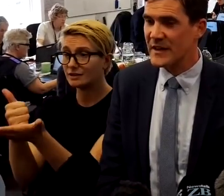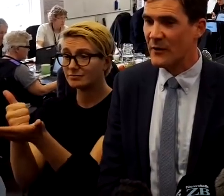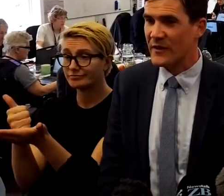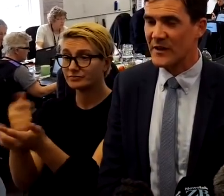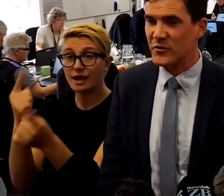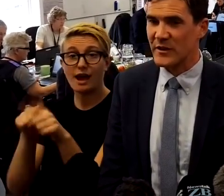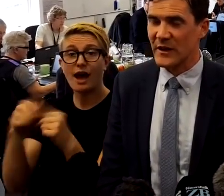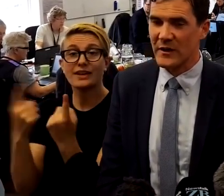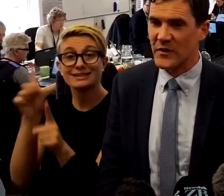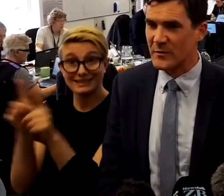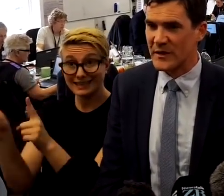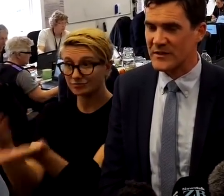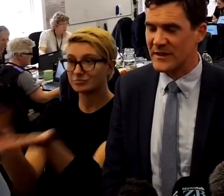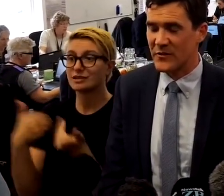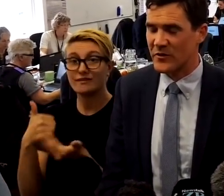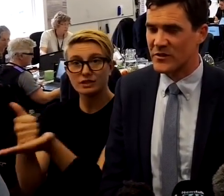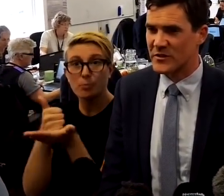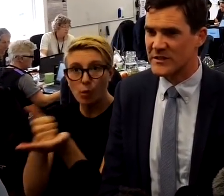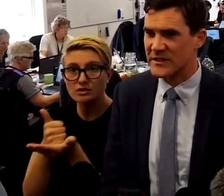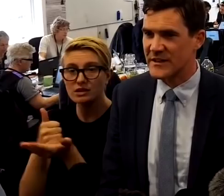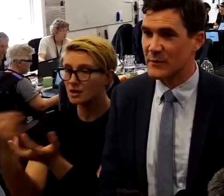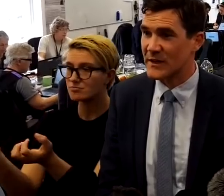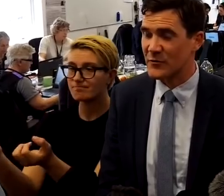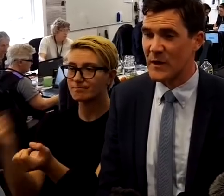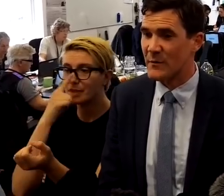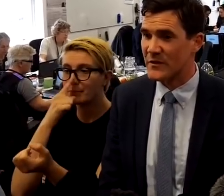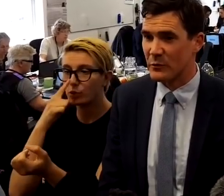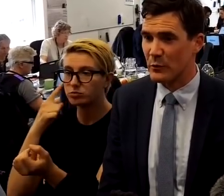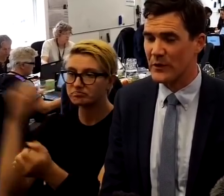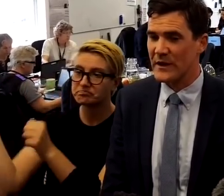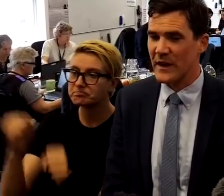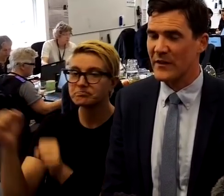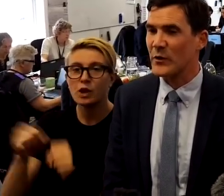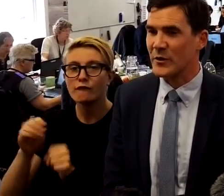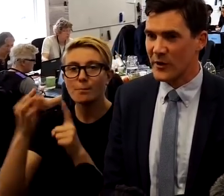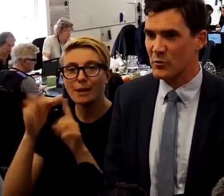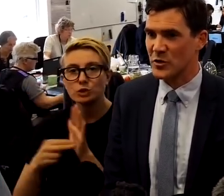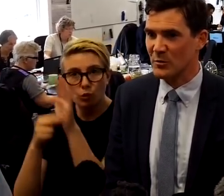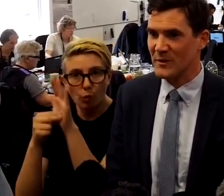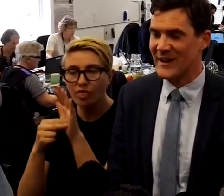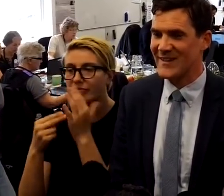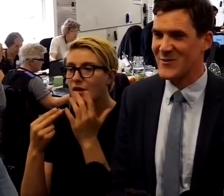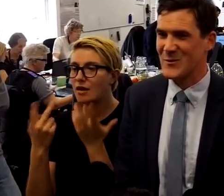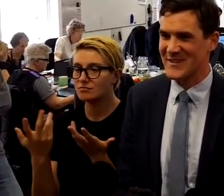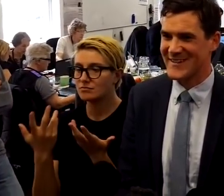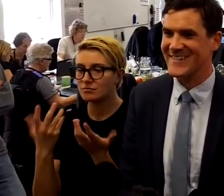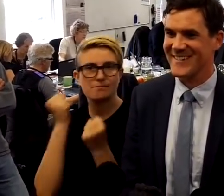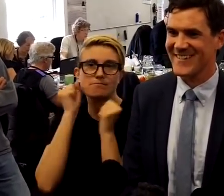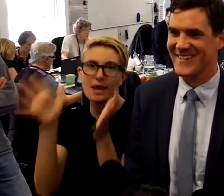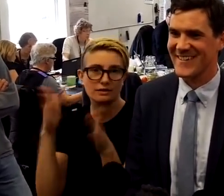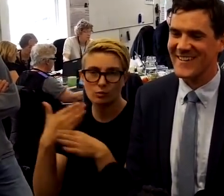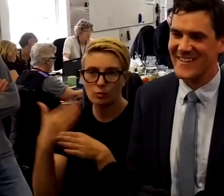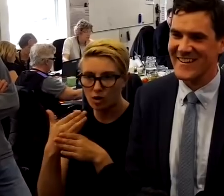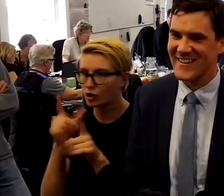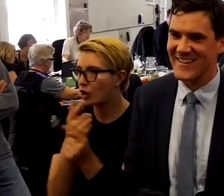cities around the country. Seismic engineers, so structural engineers coming down from Palmerston North, and they're doing an incredible job, and they're very busy.